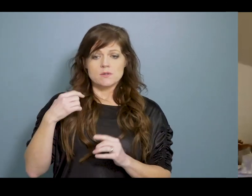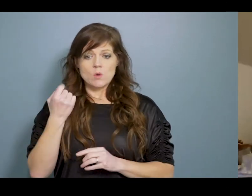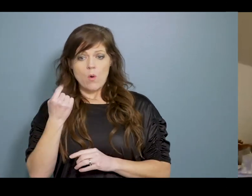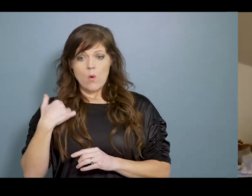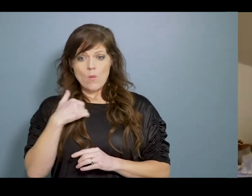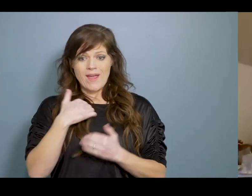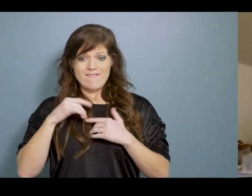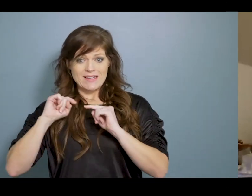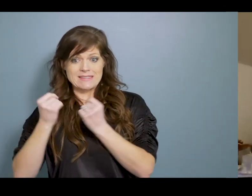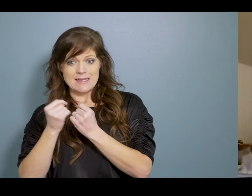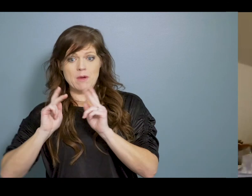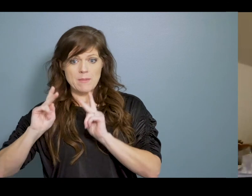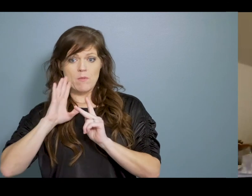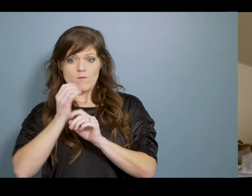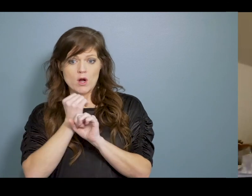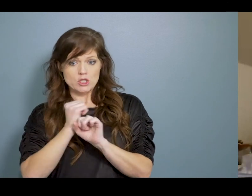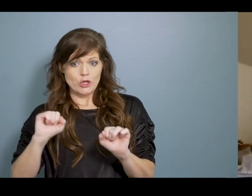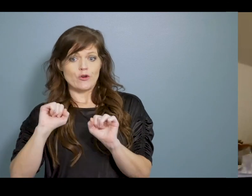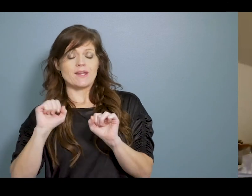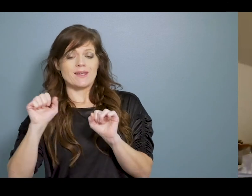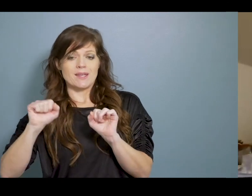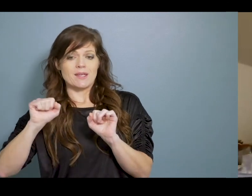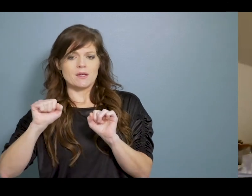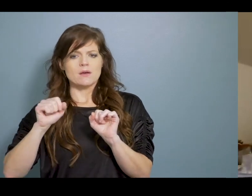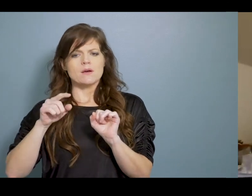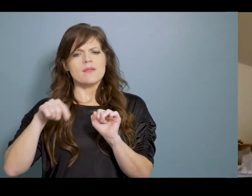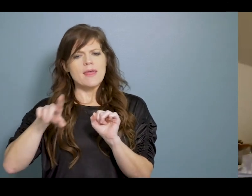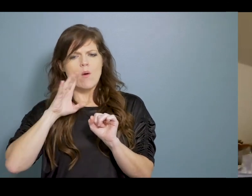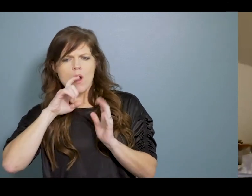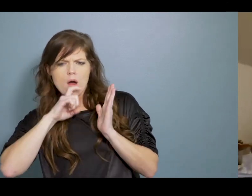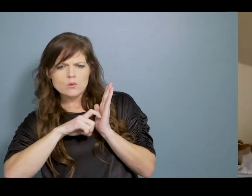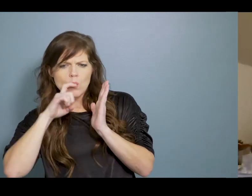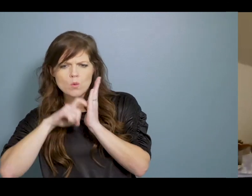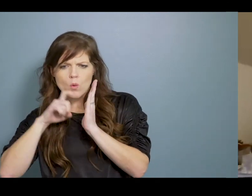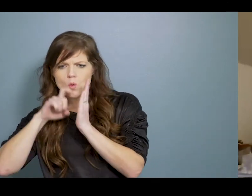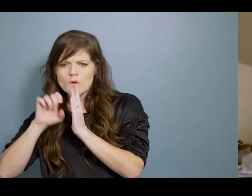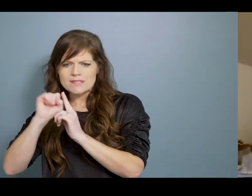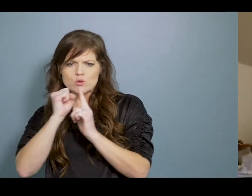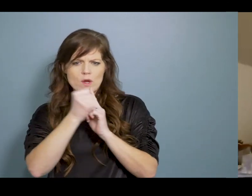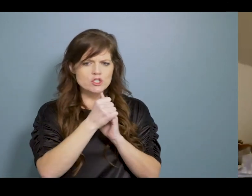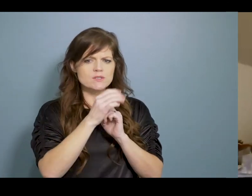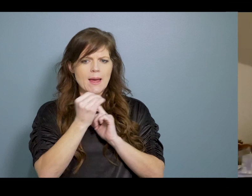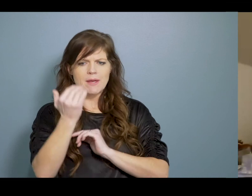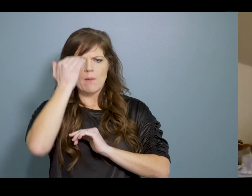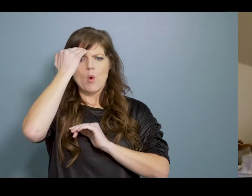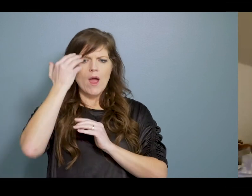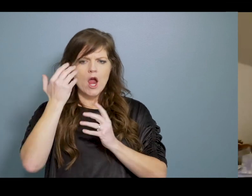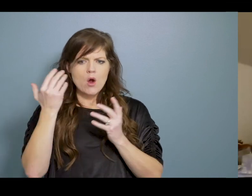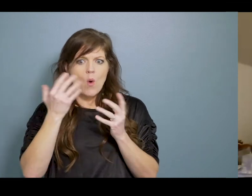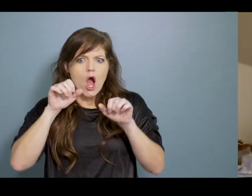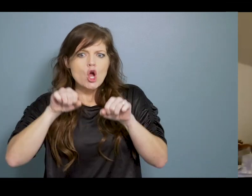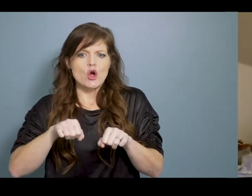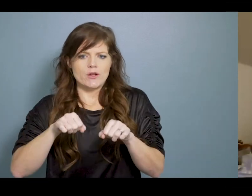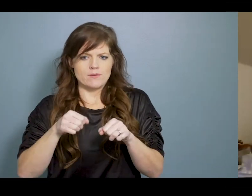a cross-functional team of people who look at situations that we become aware of,